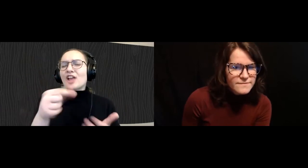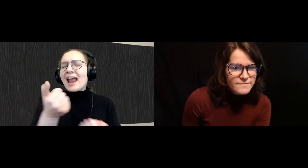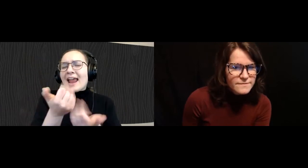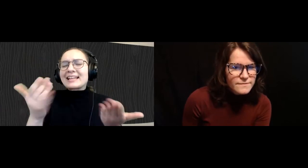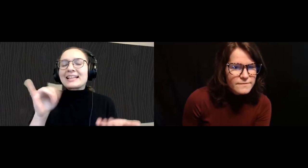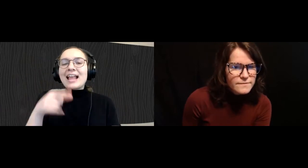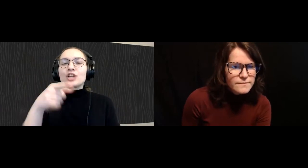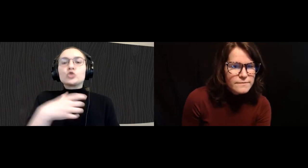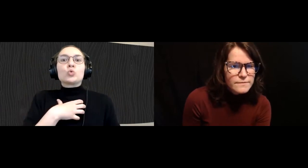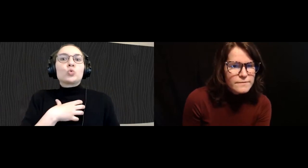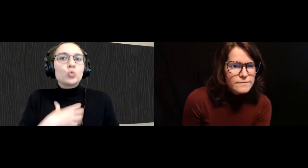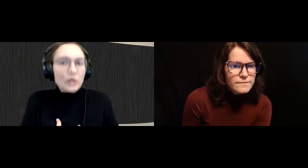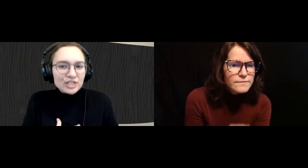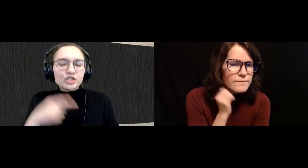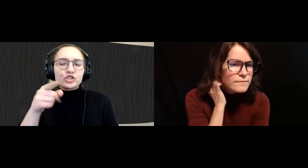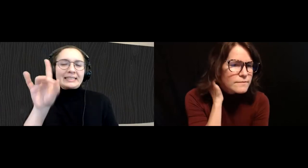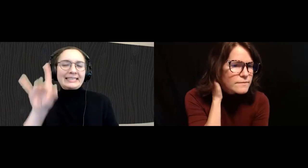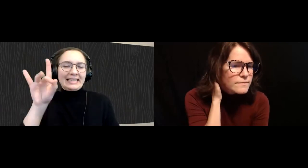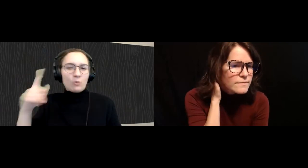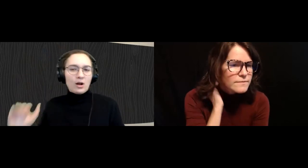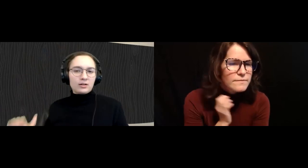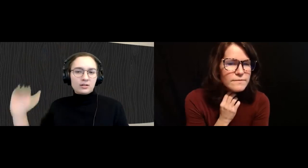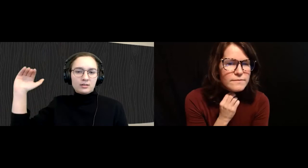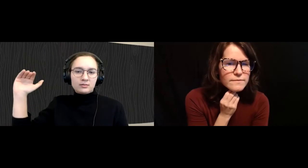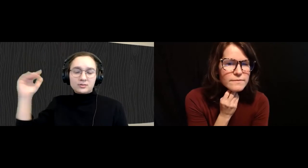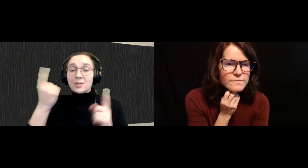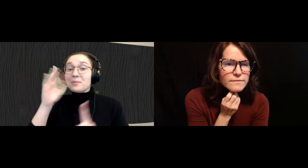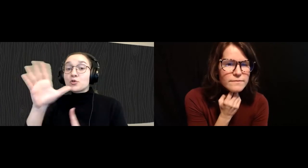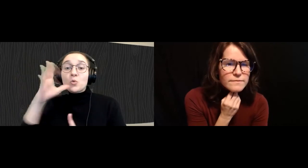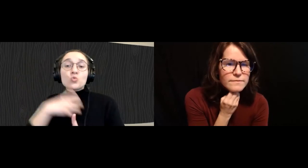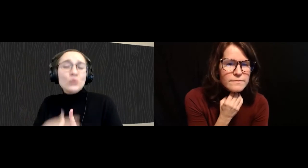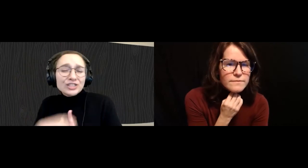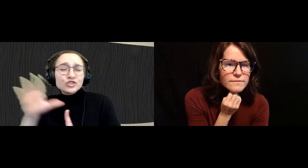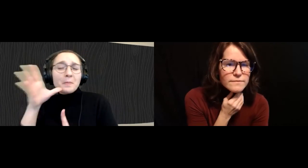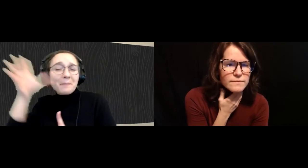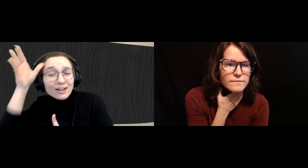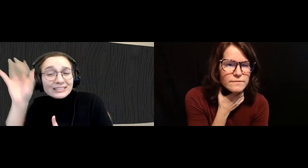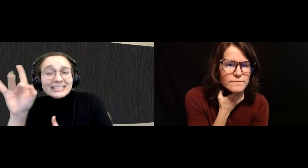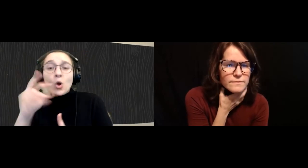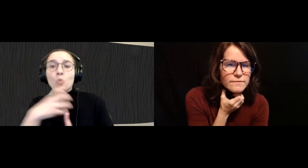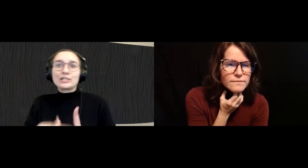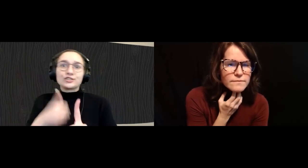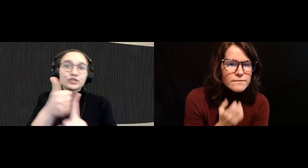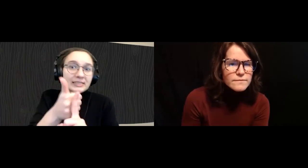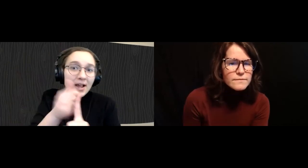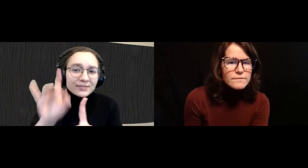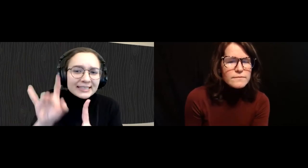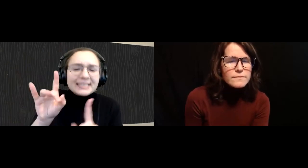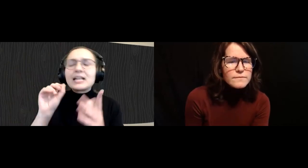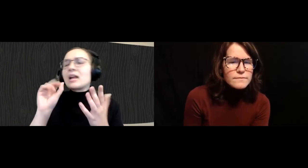and deafness. Is there anything that you wish that you did growing up? Something you wish that your parents did? Something